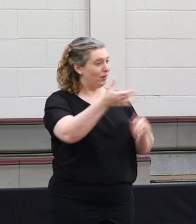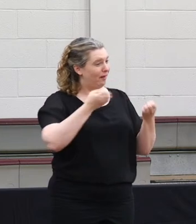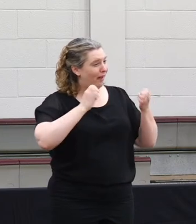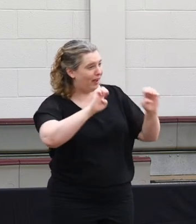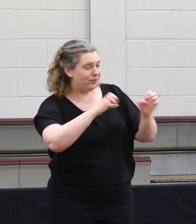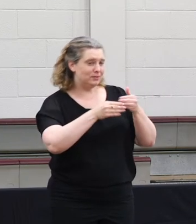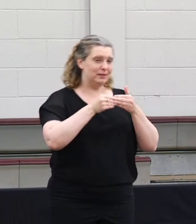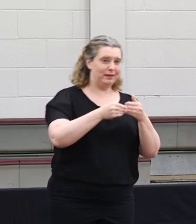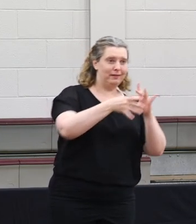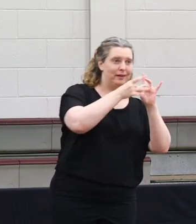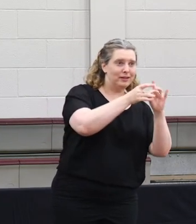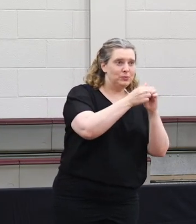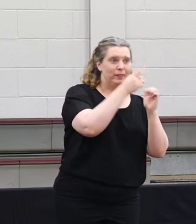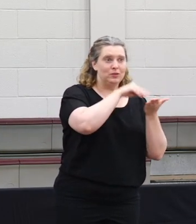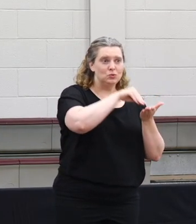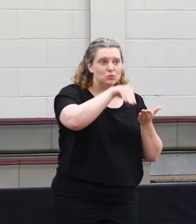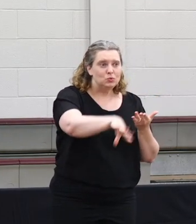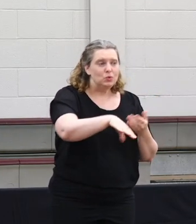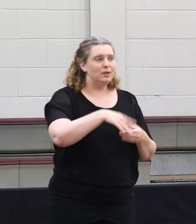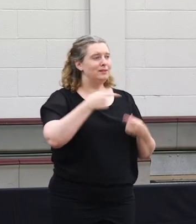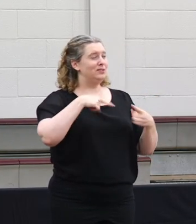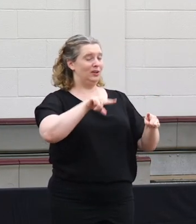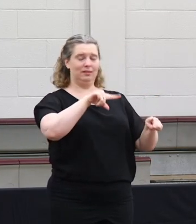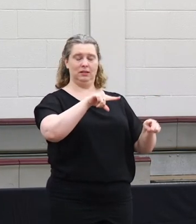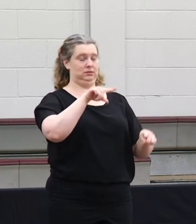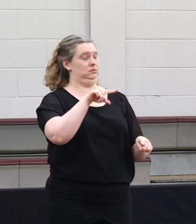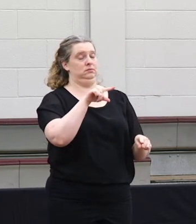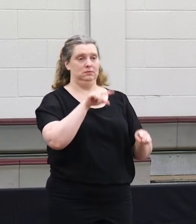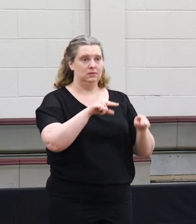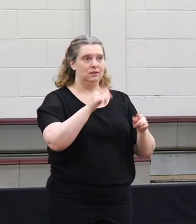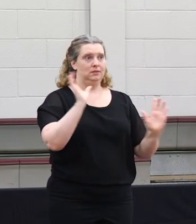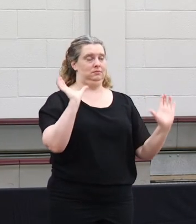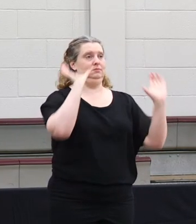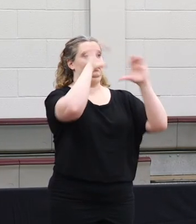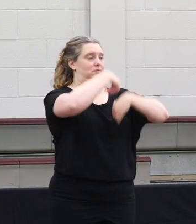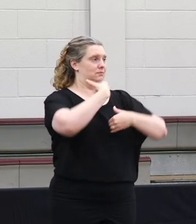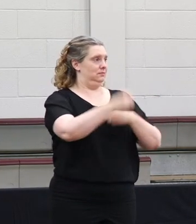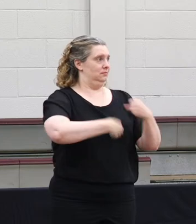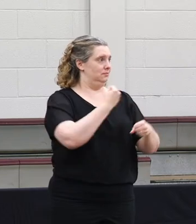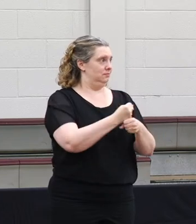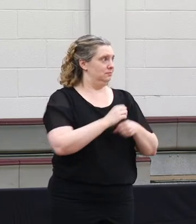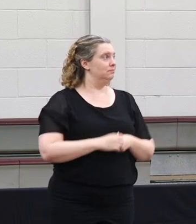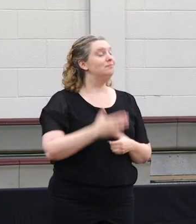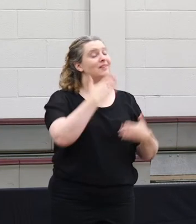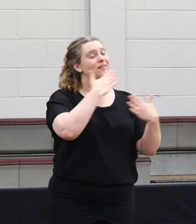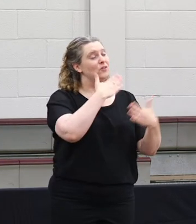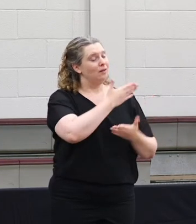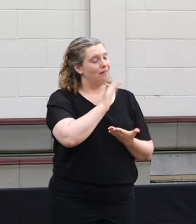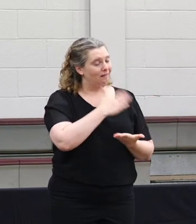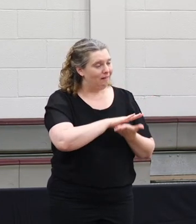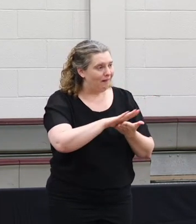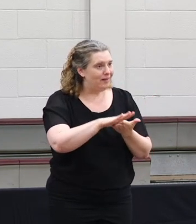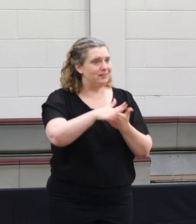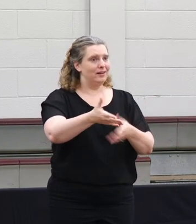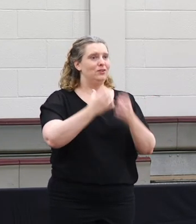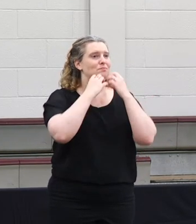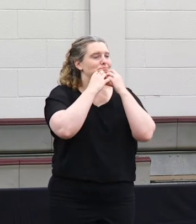to maintain connections with our students during an unprecedented time in school history. Thank you for all your kindness and